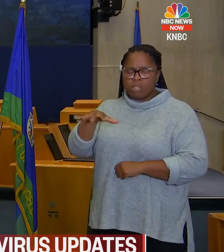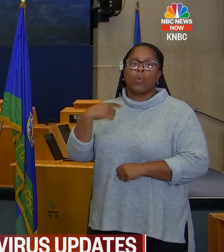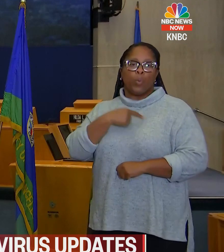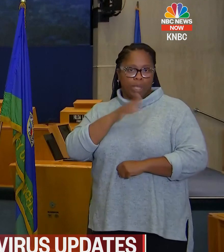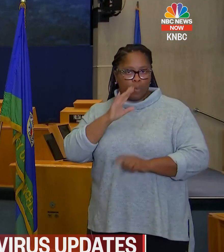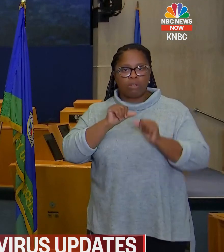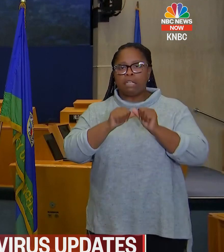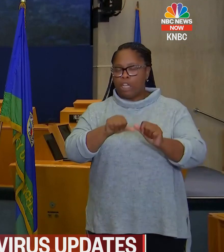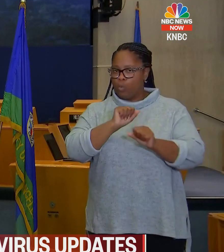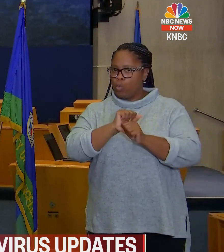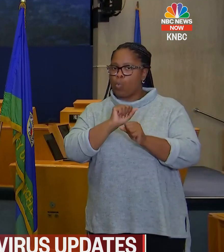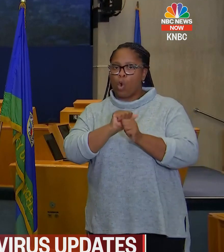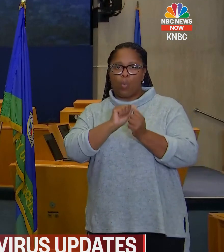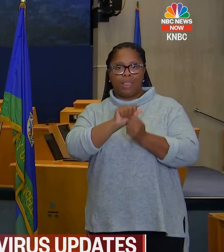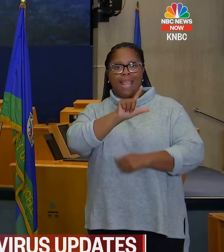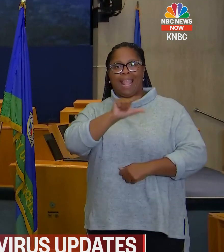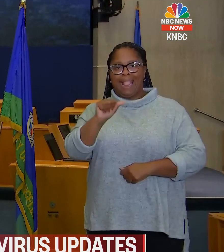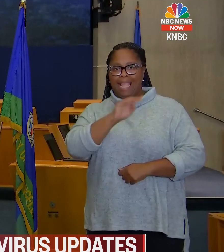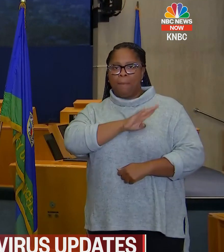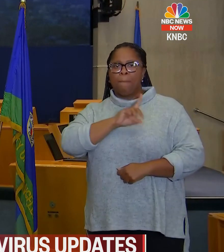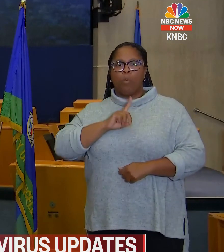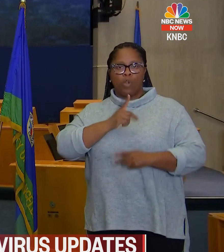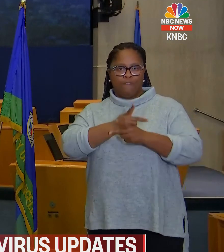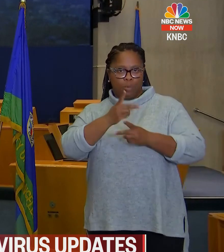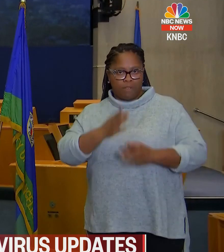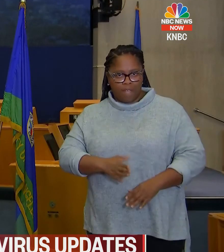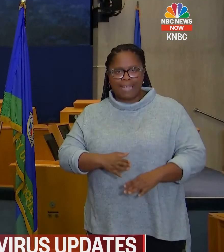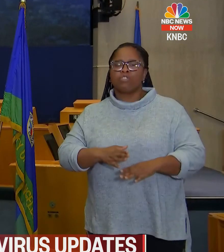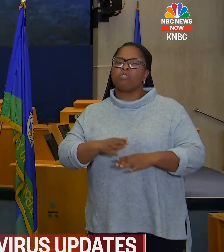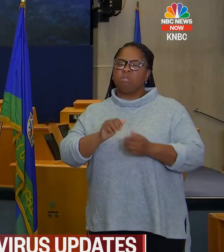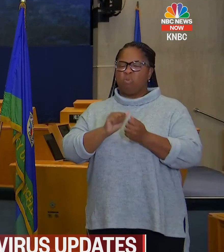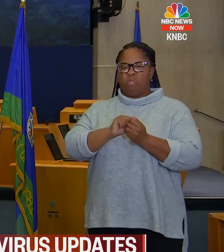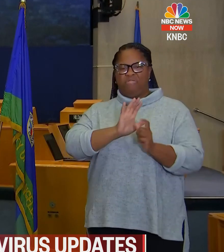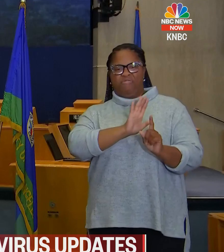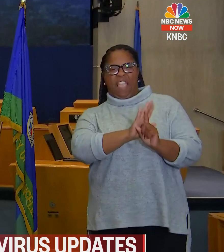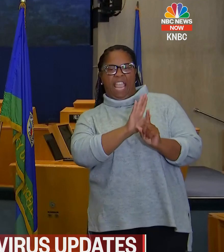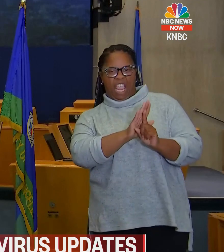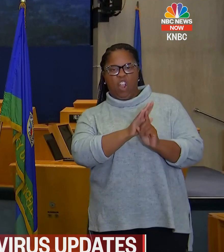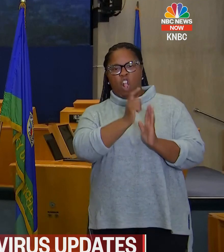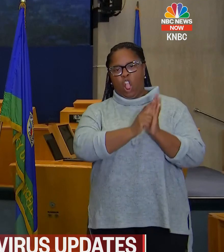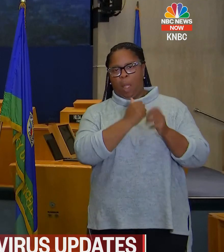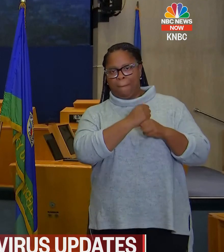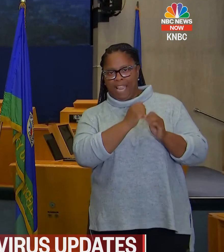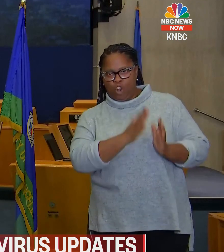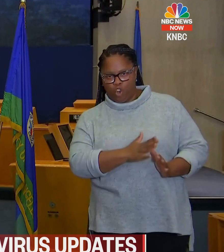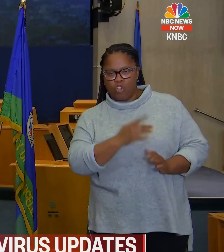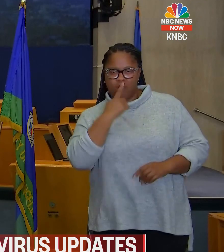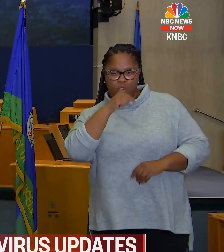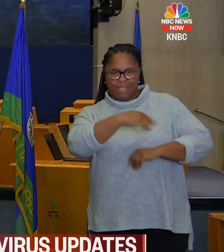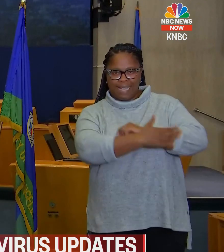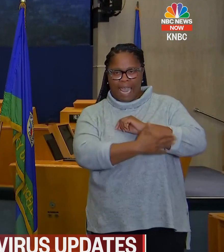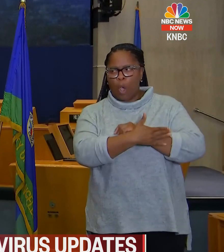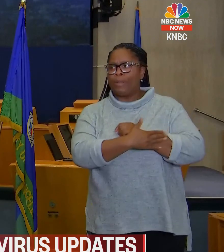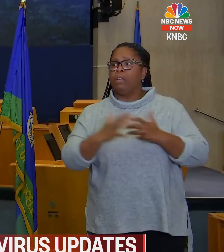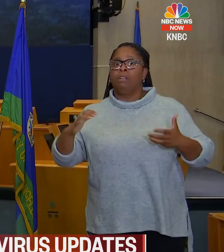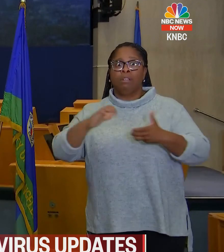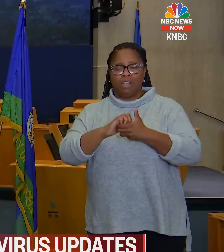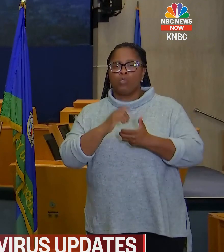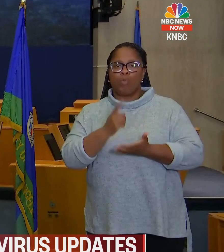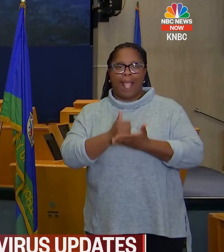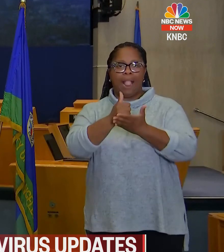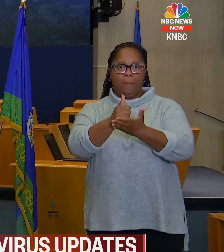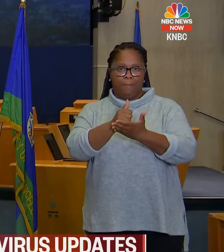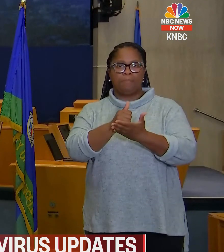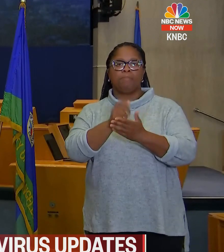to work with the LA County Board of Supervisors and their legislative branch of the county to be able to assist